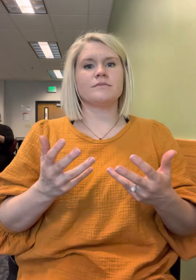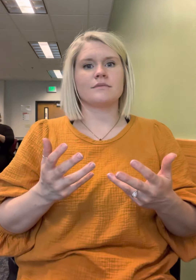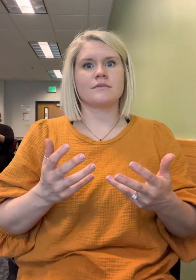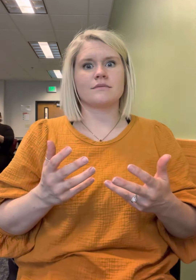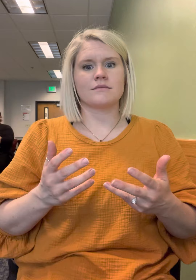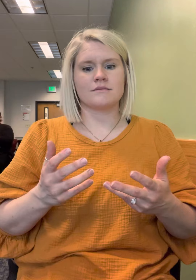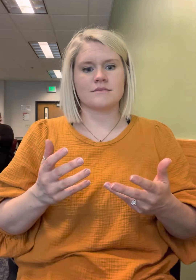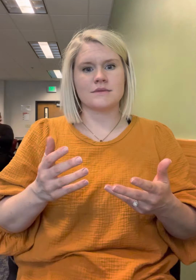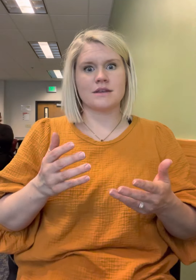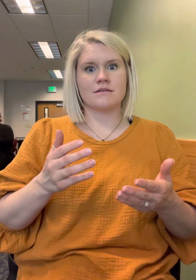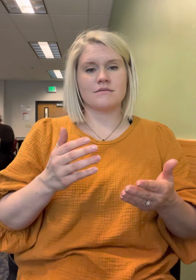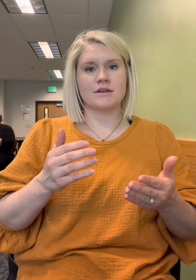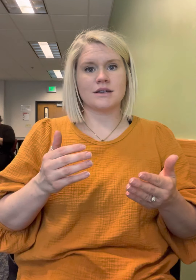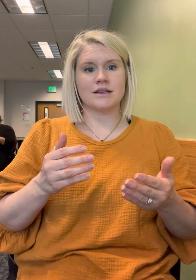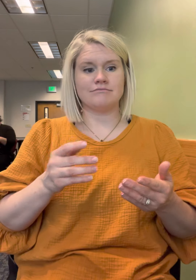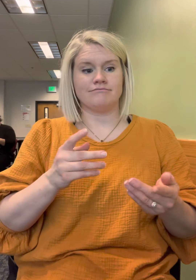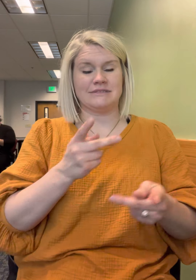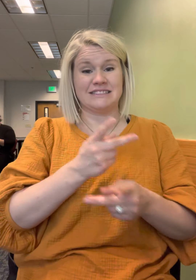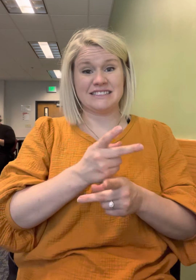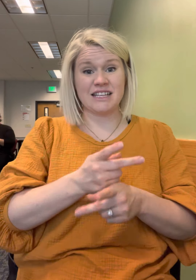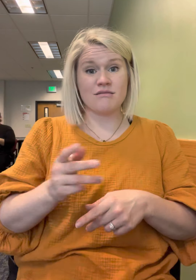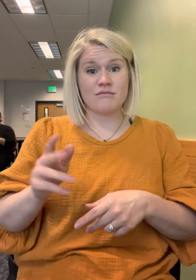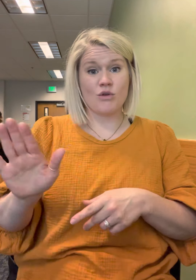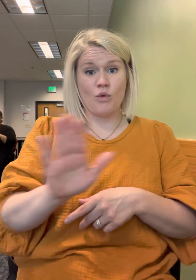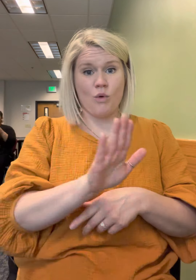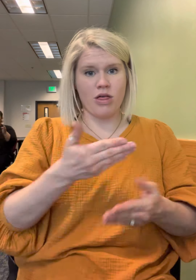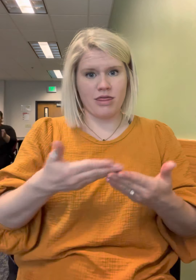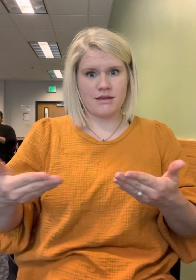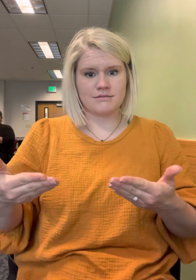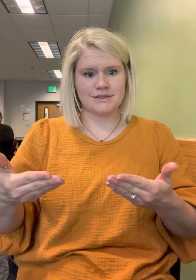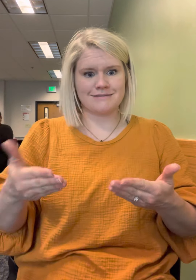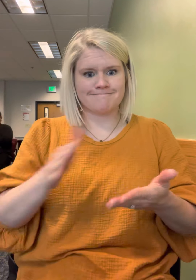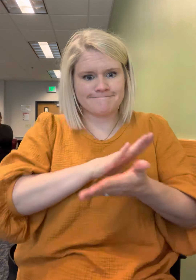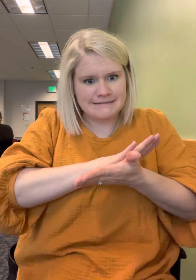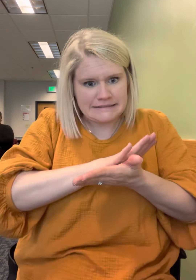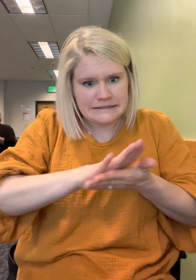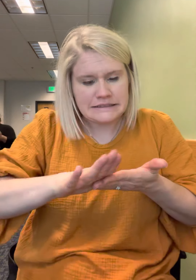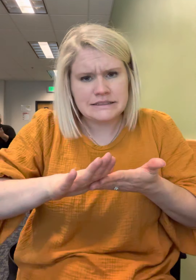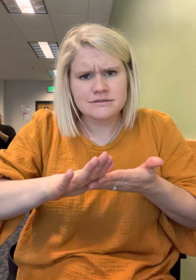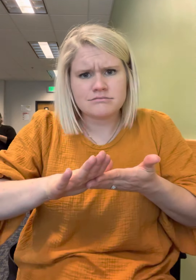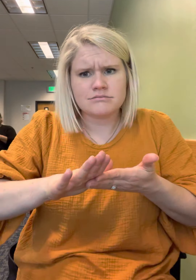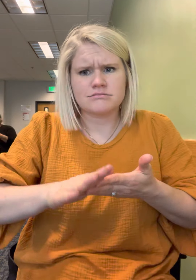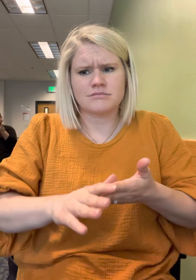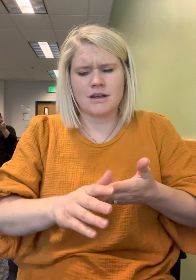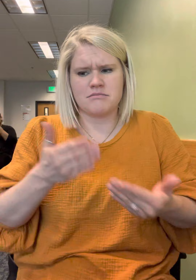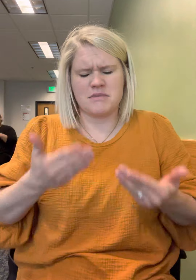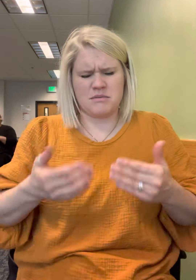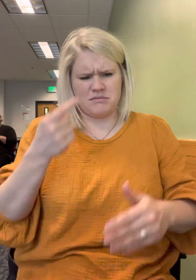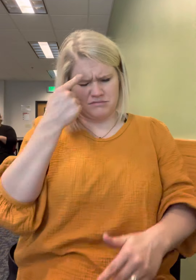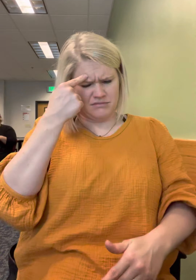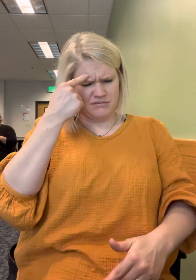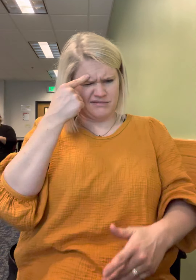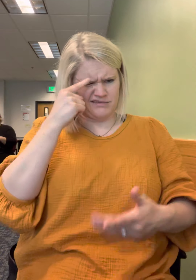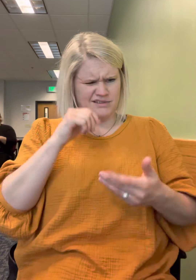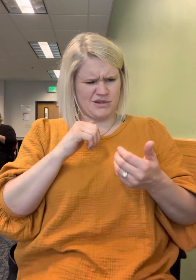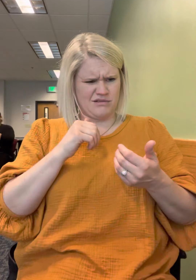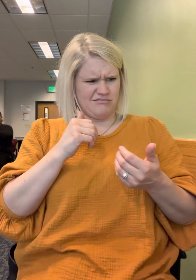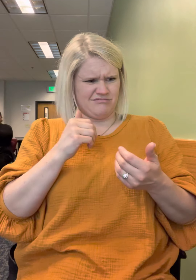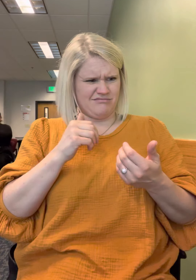other people? How does that help me respect other people? But we spend a long time every day in our classroom with each other,